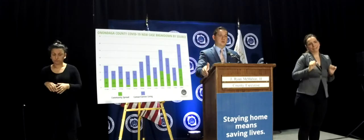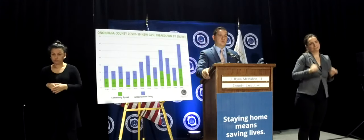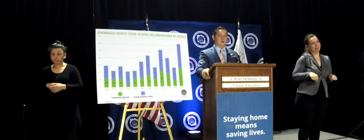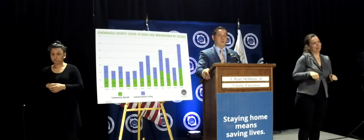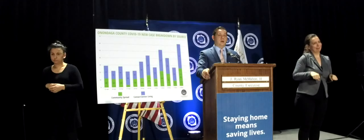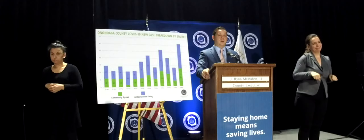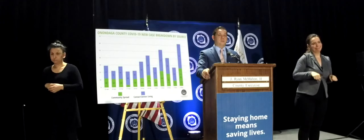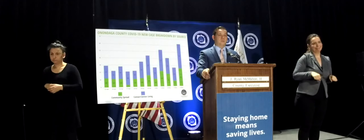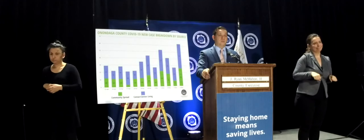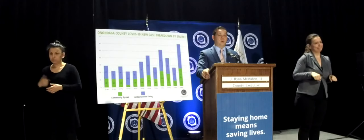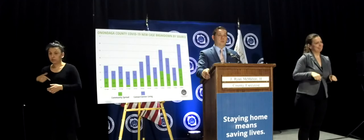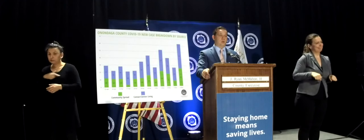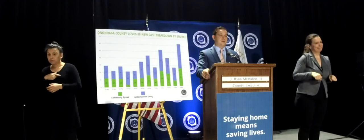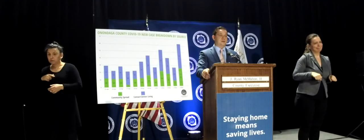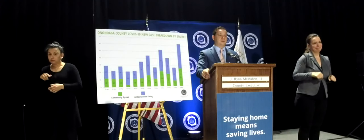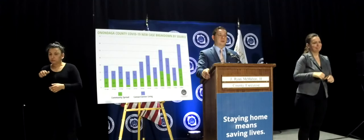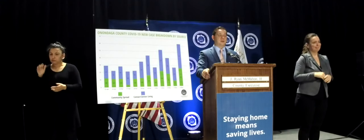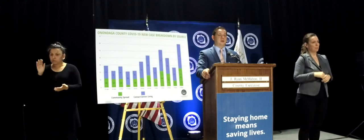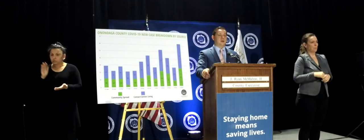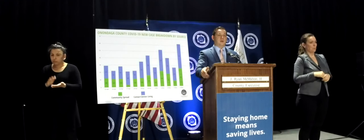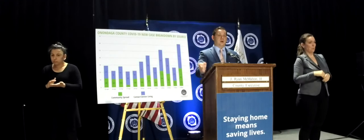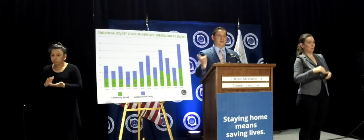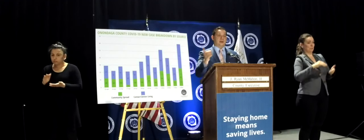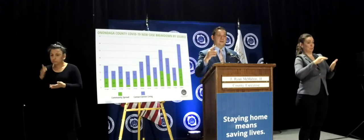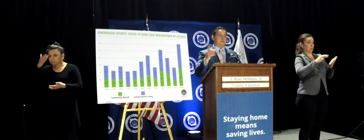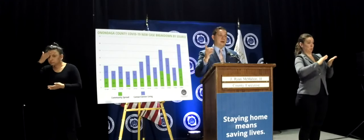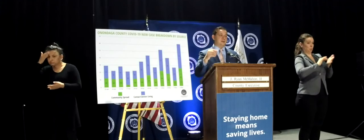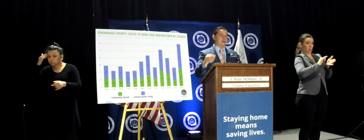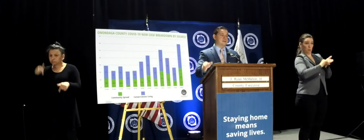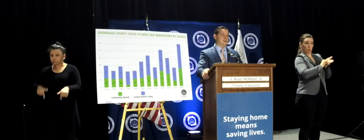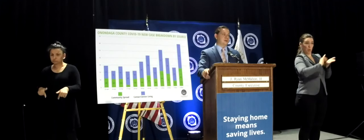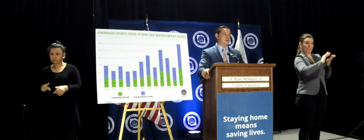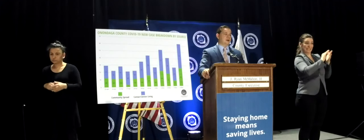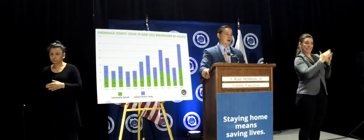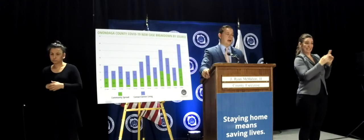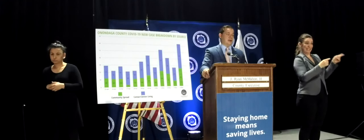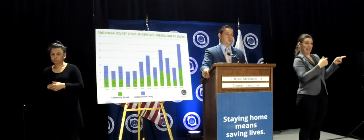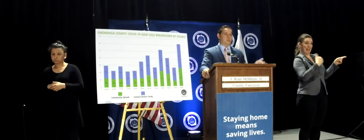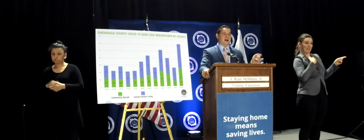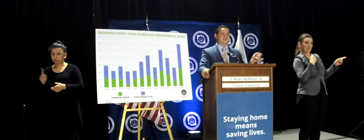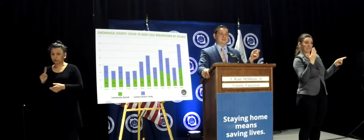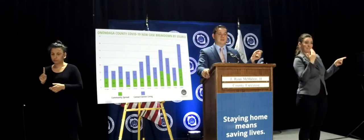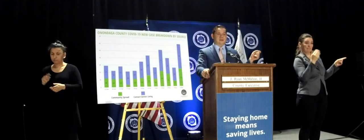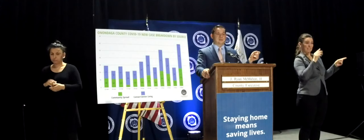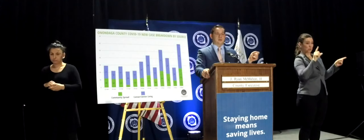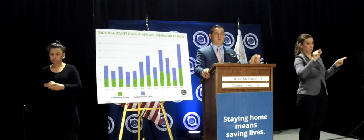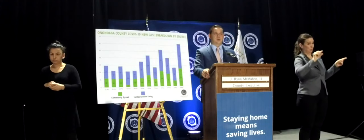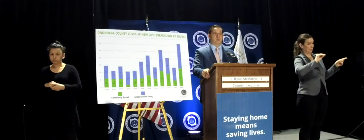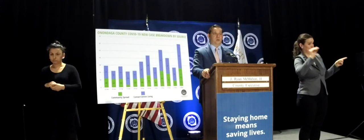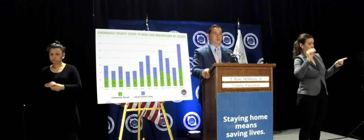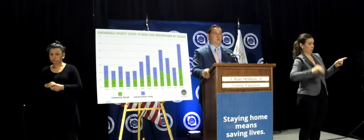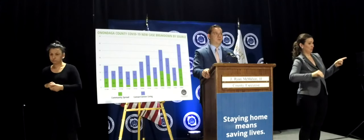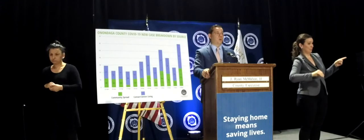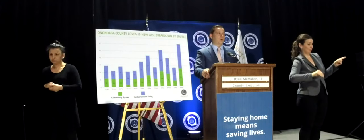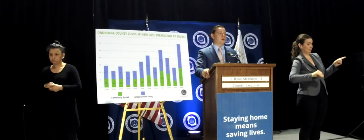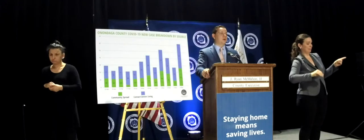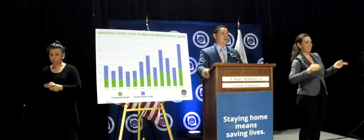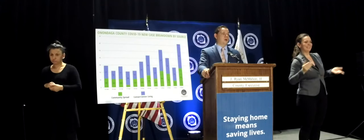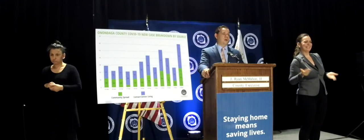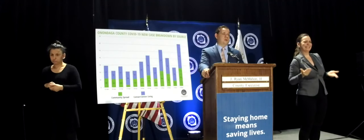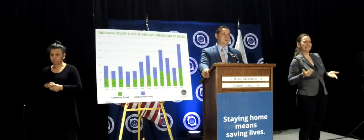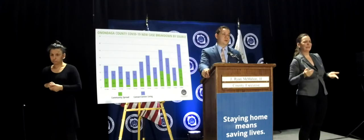was, one point something, according to the antibody testing. Our actual positive case numbers are